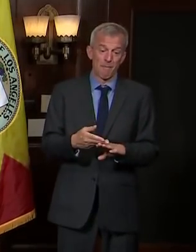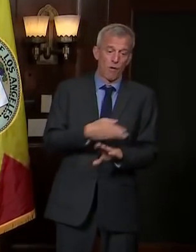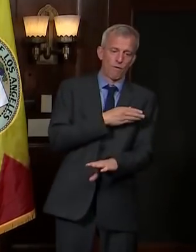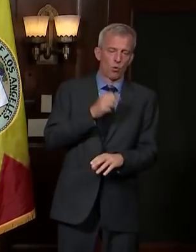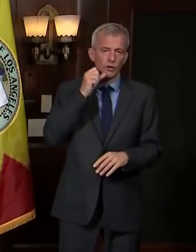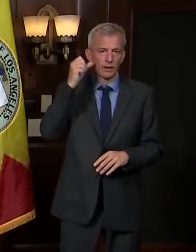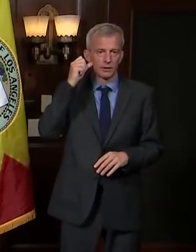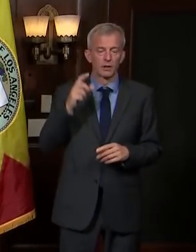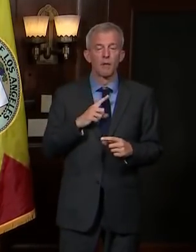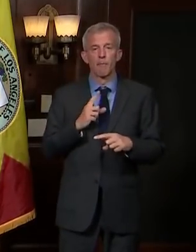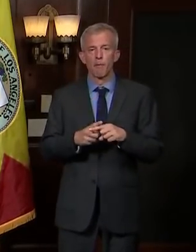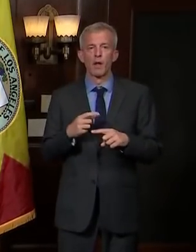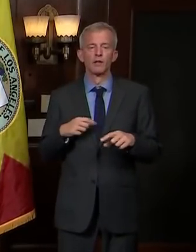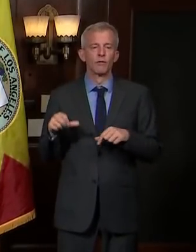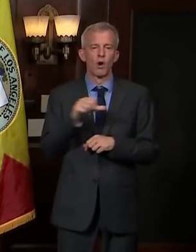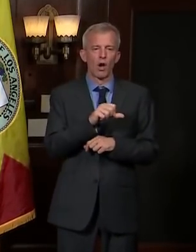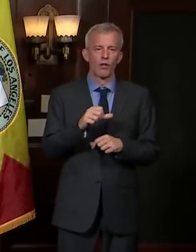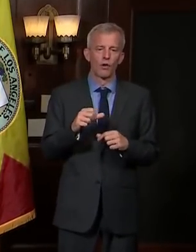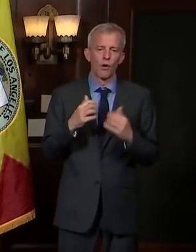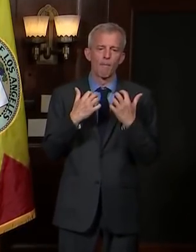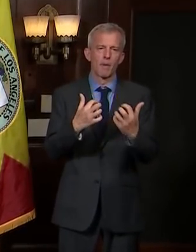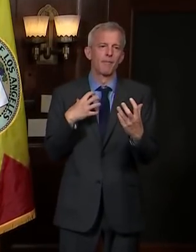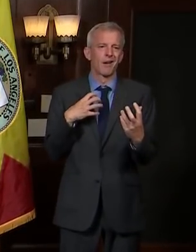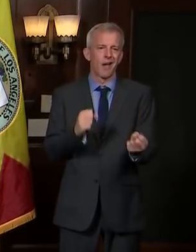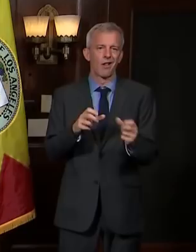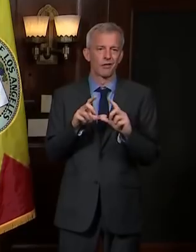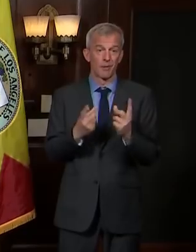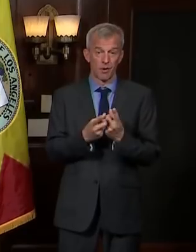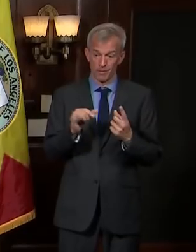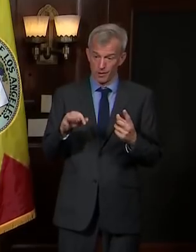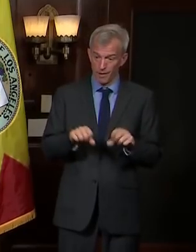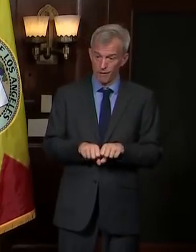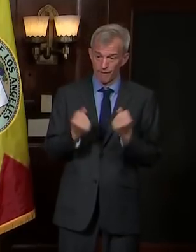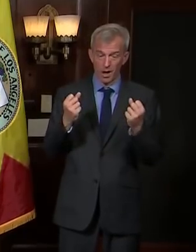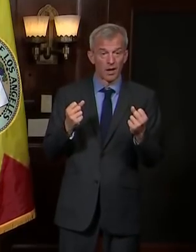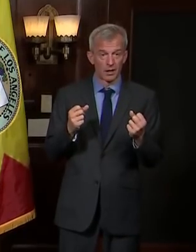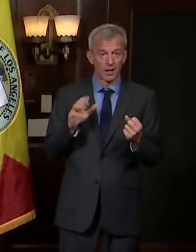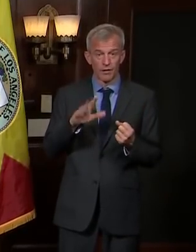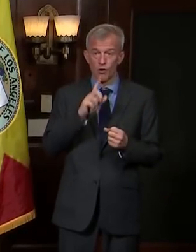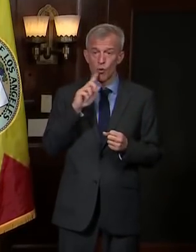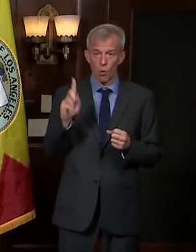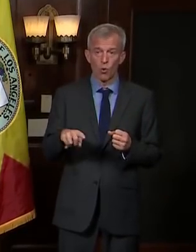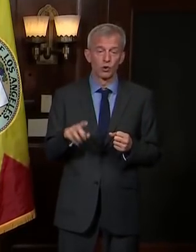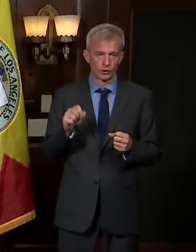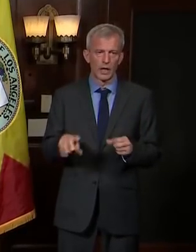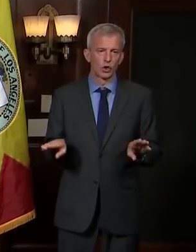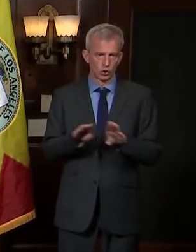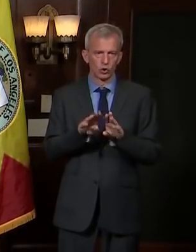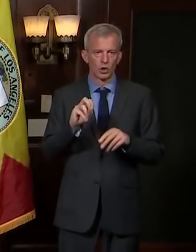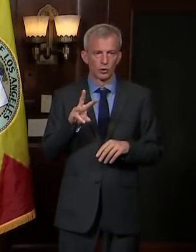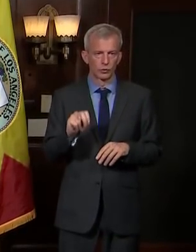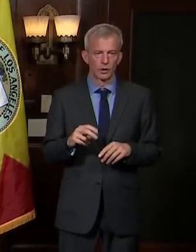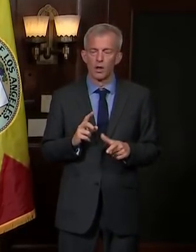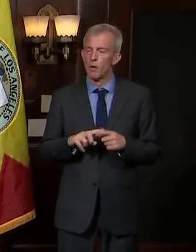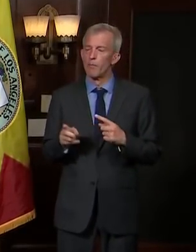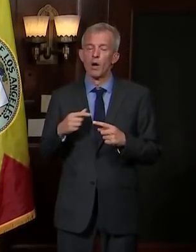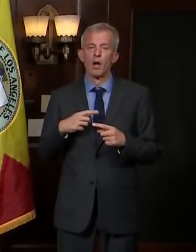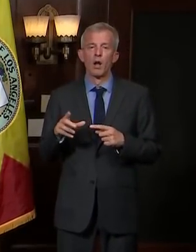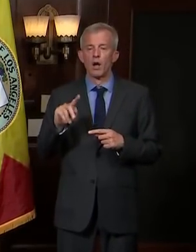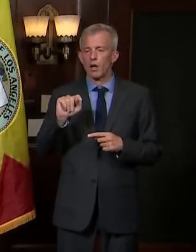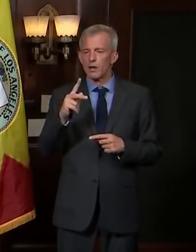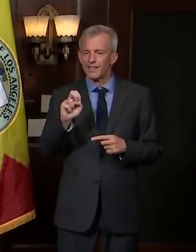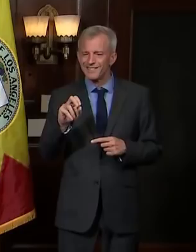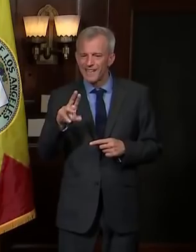that obviously the public health department can do if you're violating other parts of their orders. But if you're doing takeout